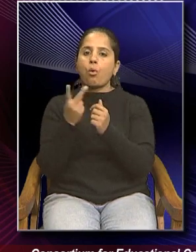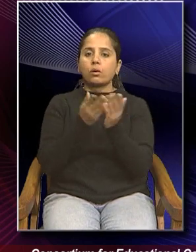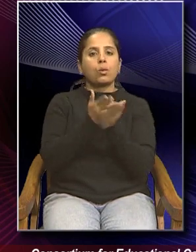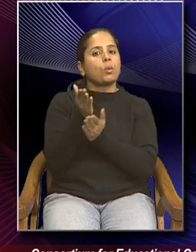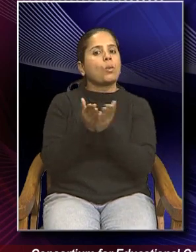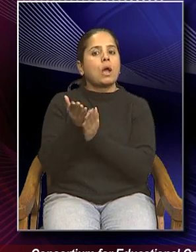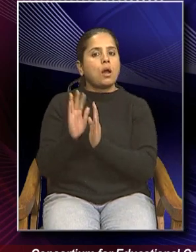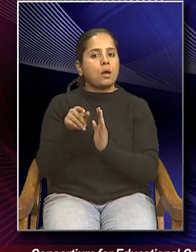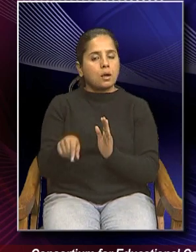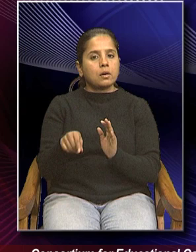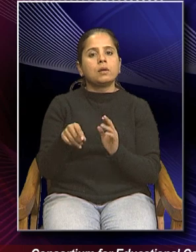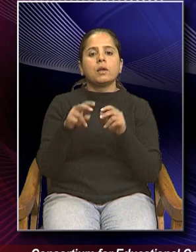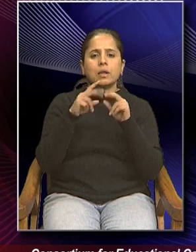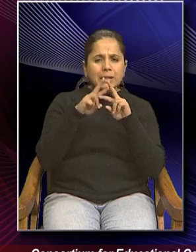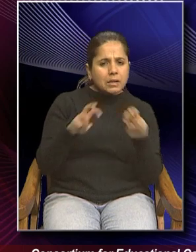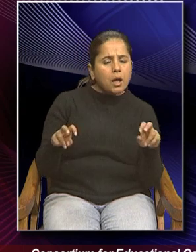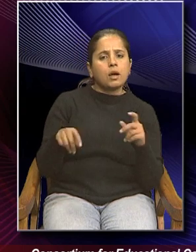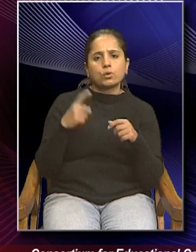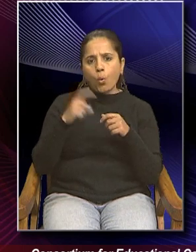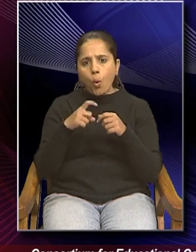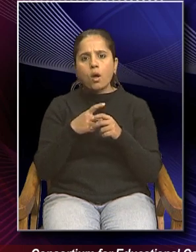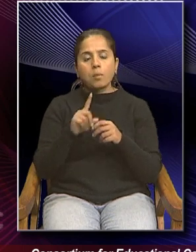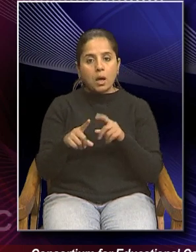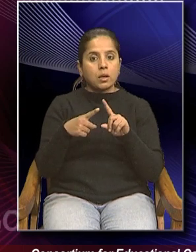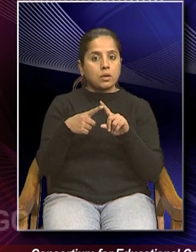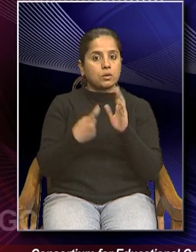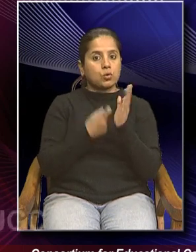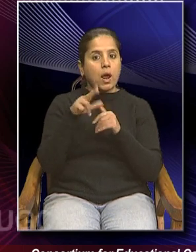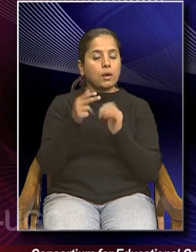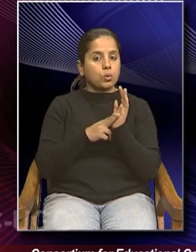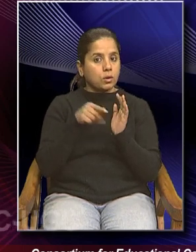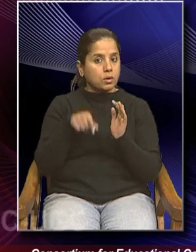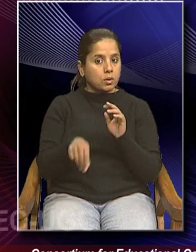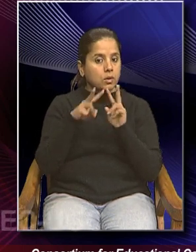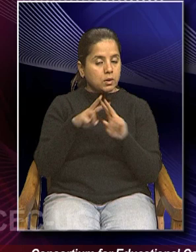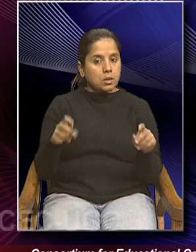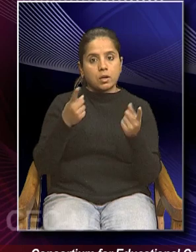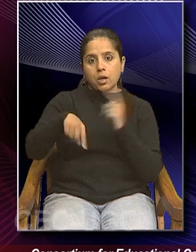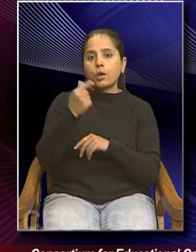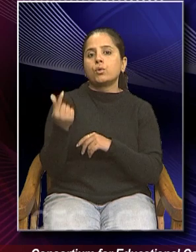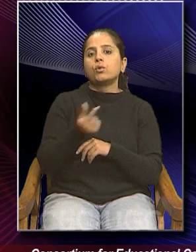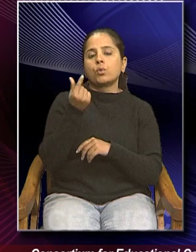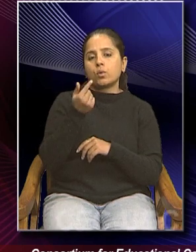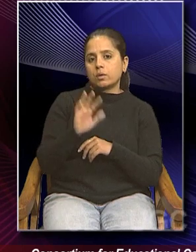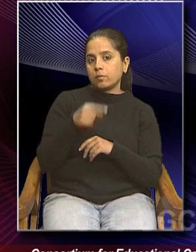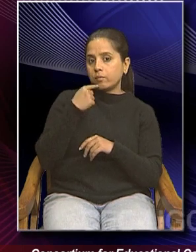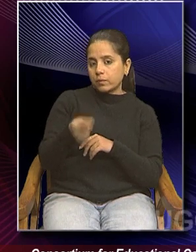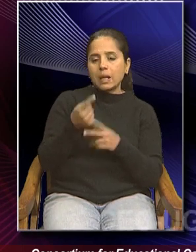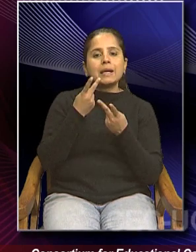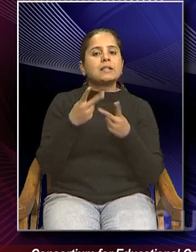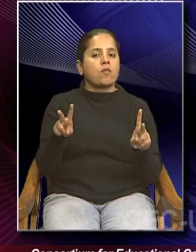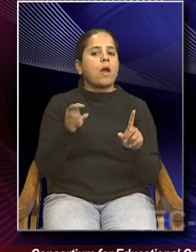to address research inquiries, whereas triangulation refers to the researcher's utilization of